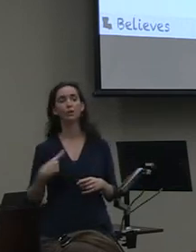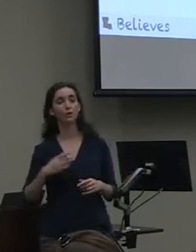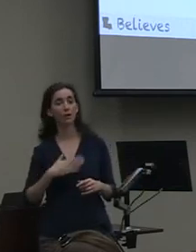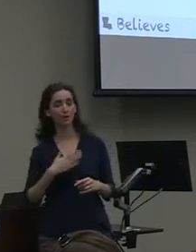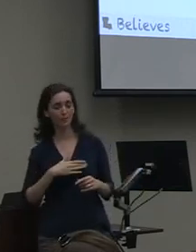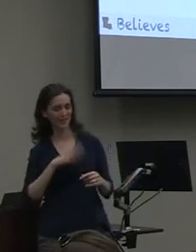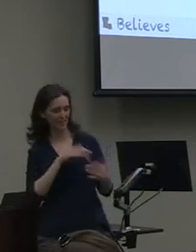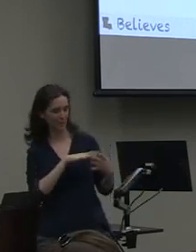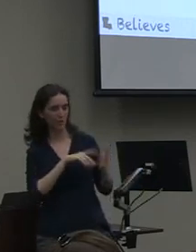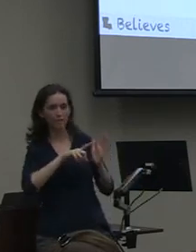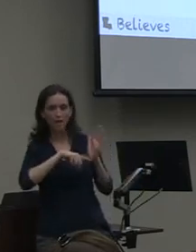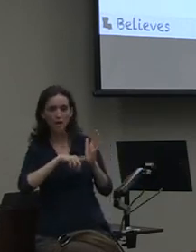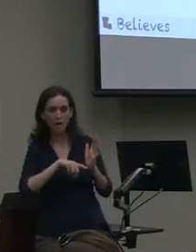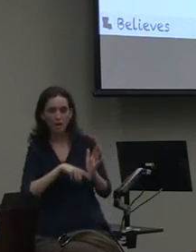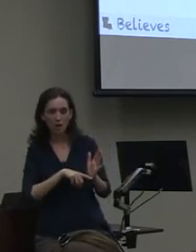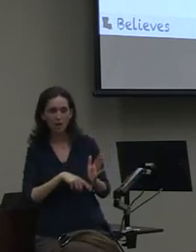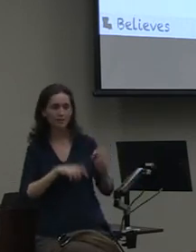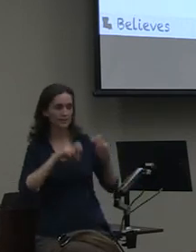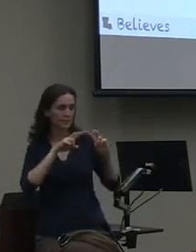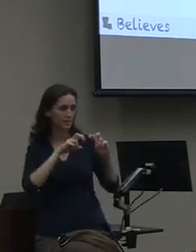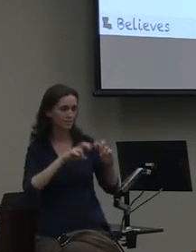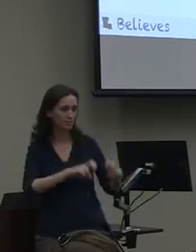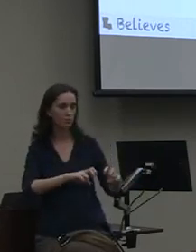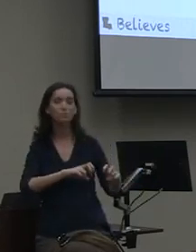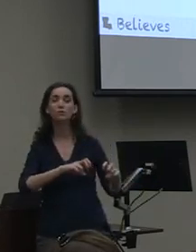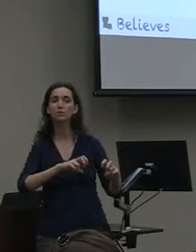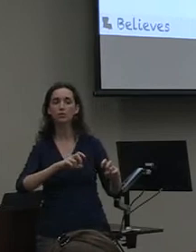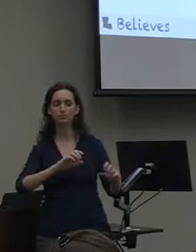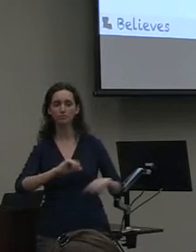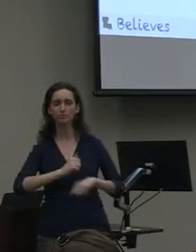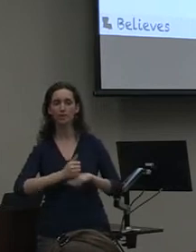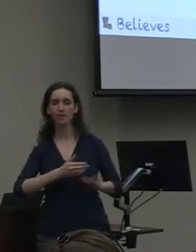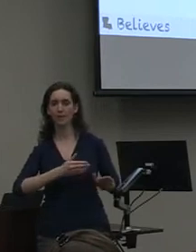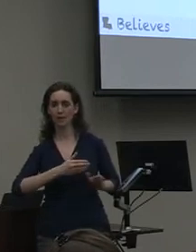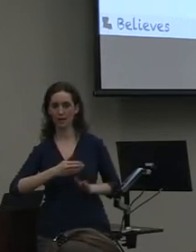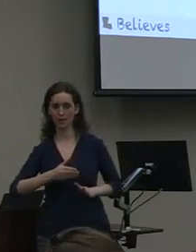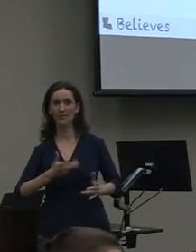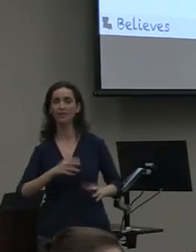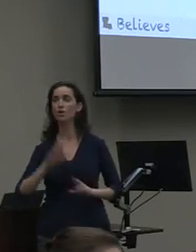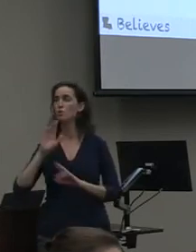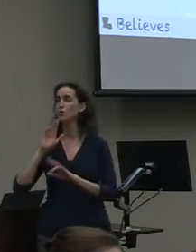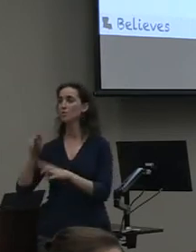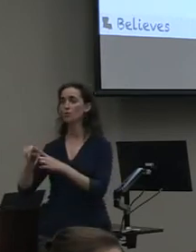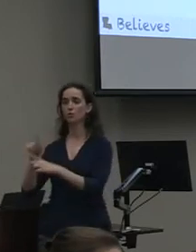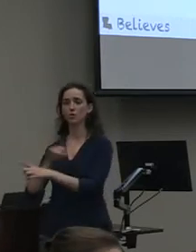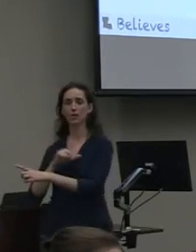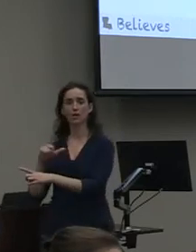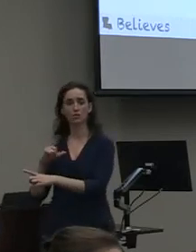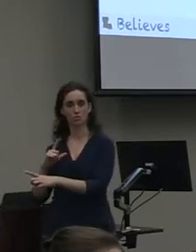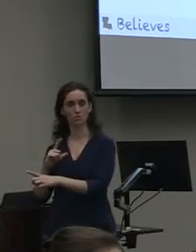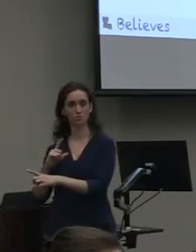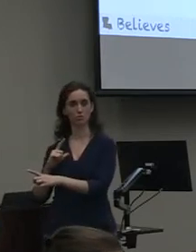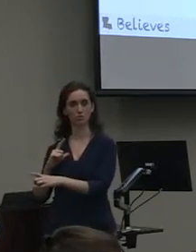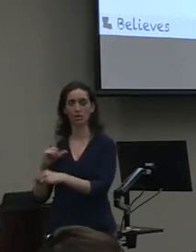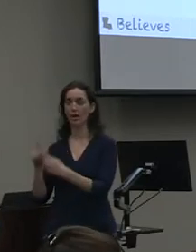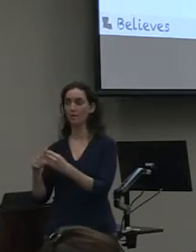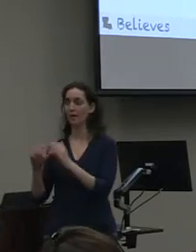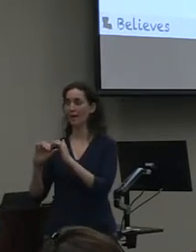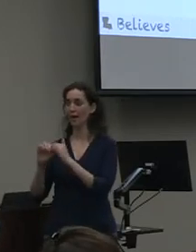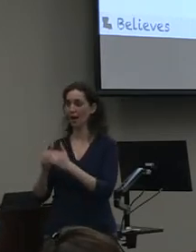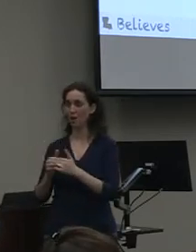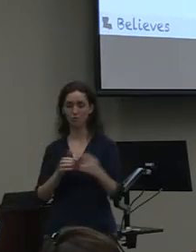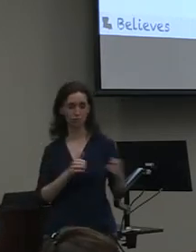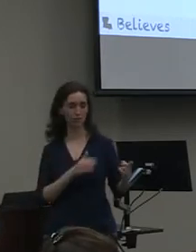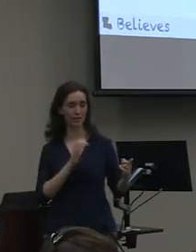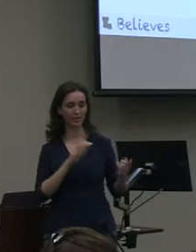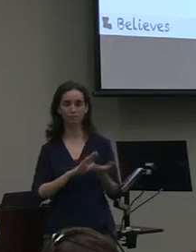investigate in this study, explore and research, and make a plan and report back to the legislature about how this can